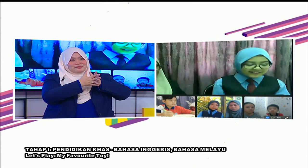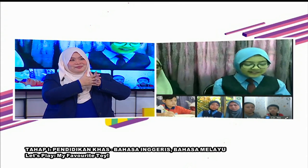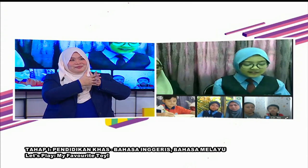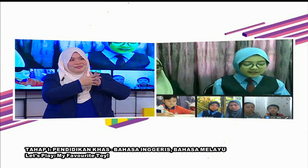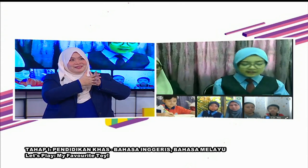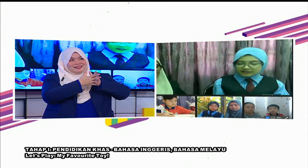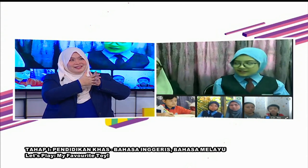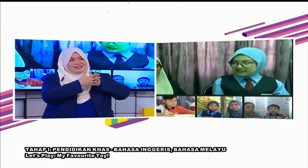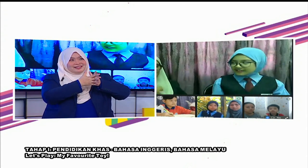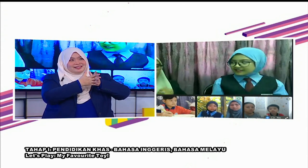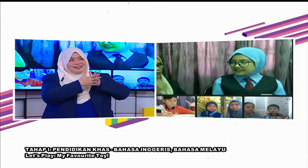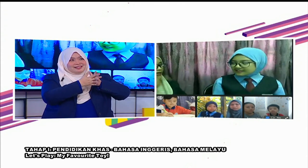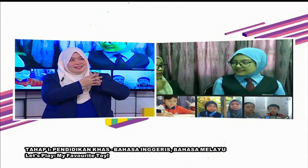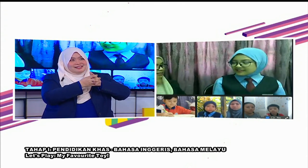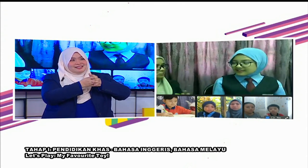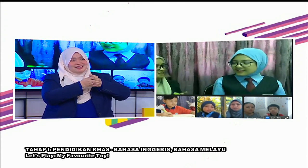Okay.